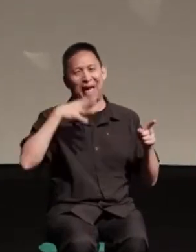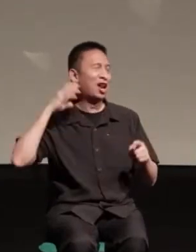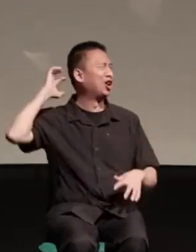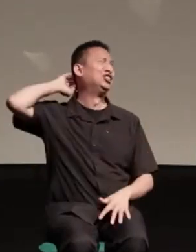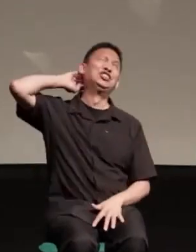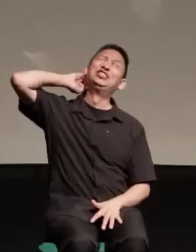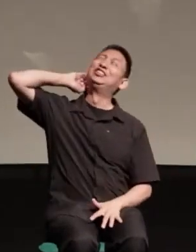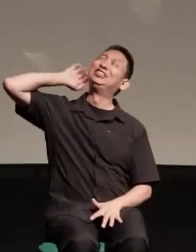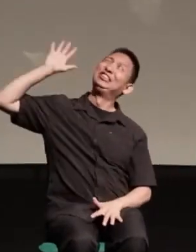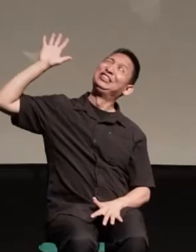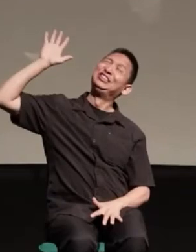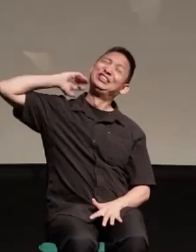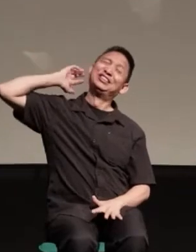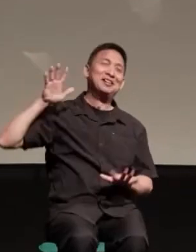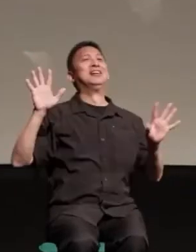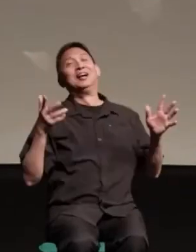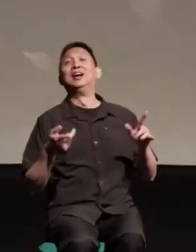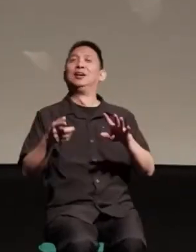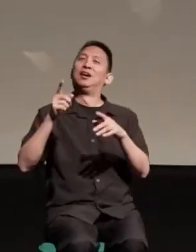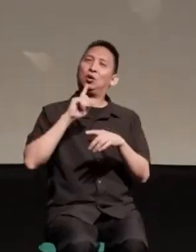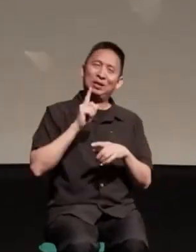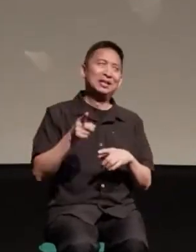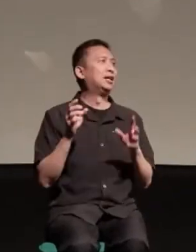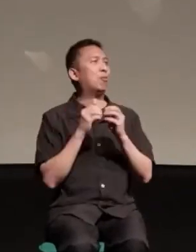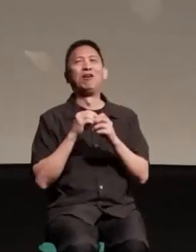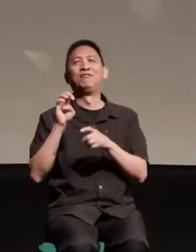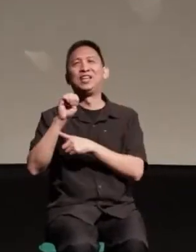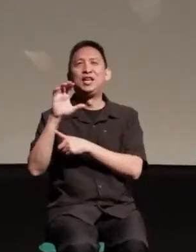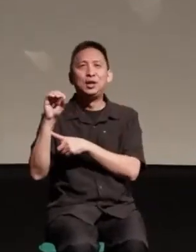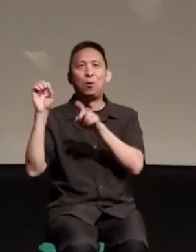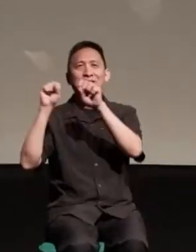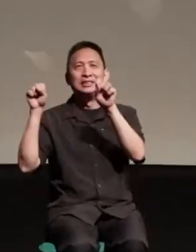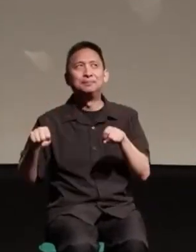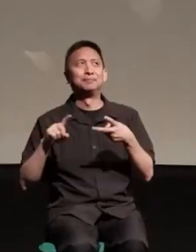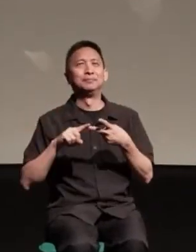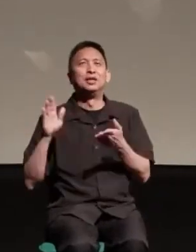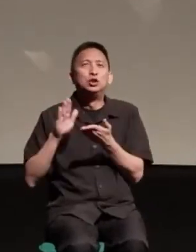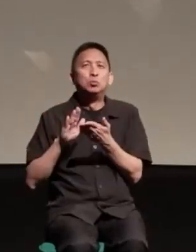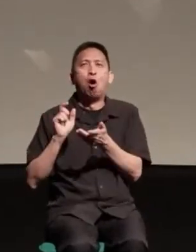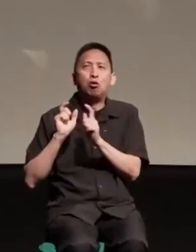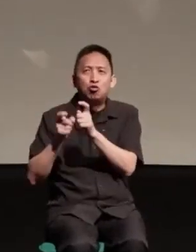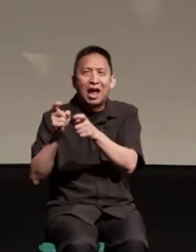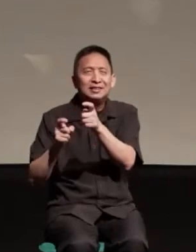It's simply more of an ecosystem, more small grants, local projects.